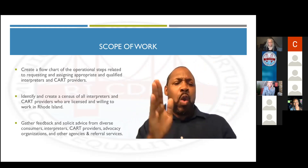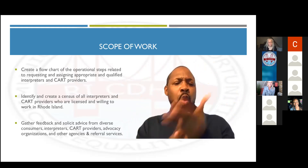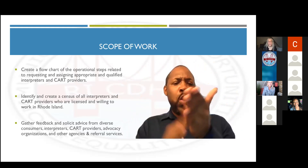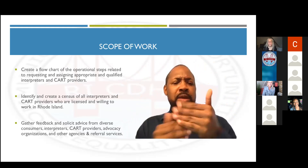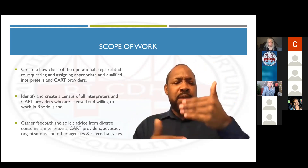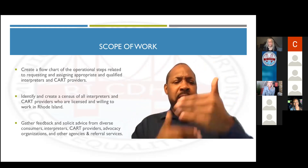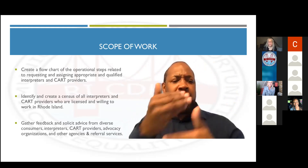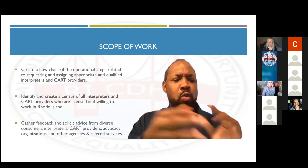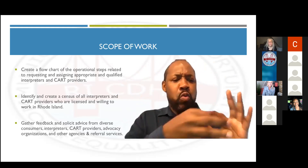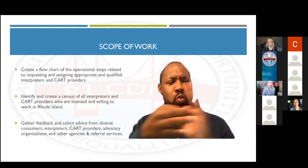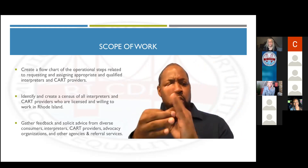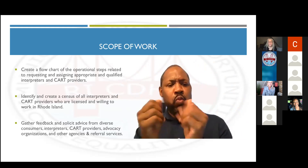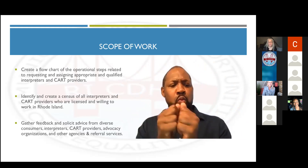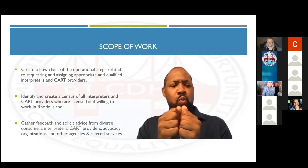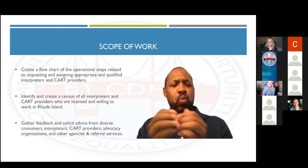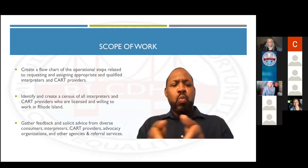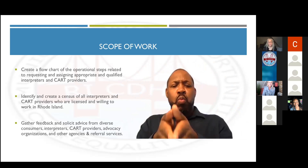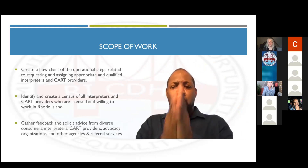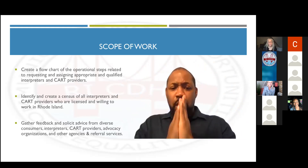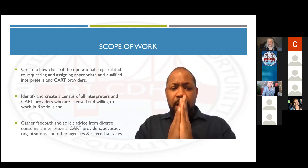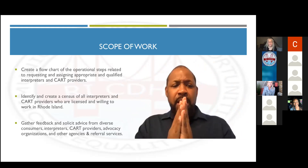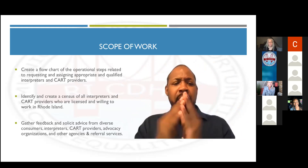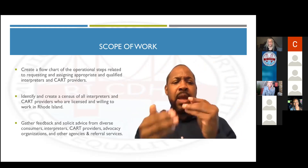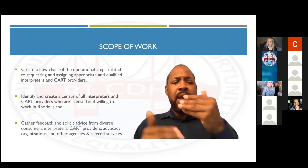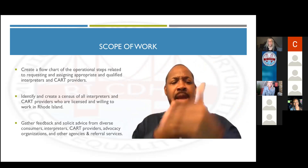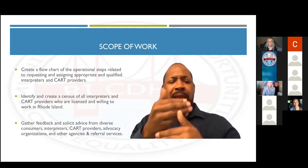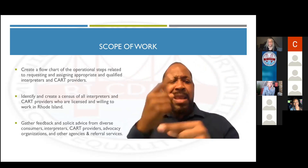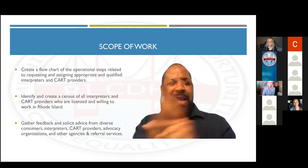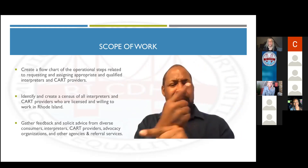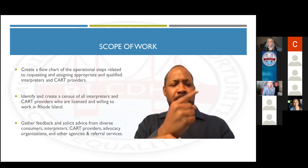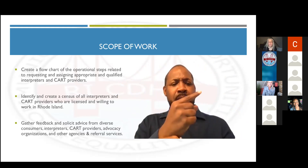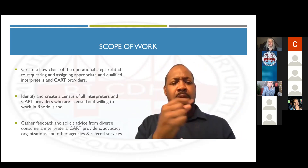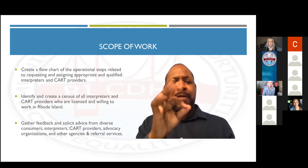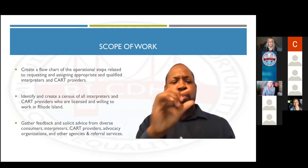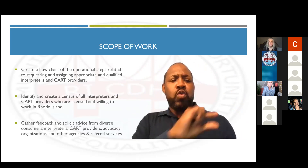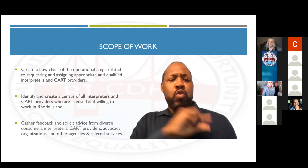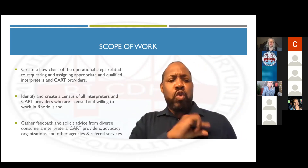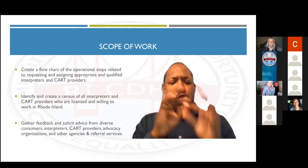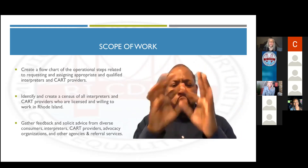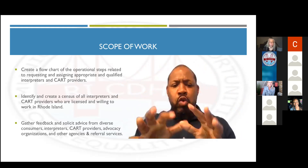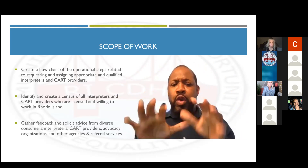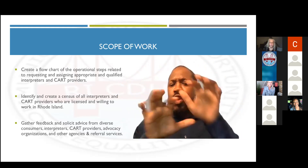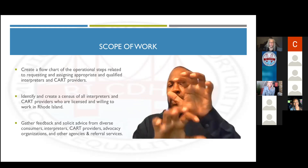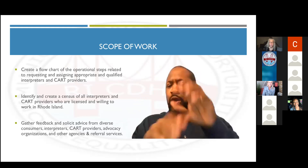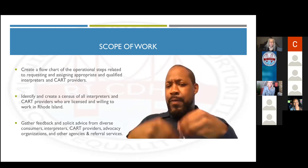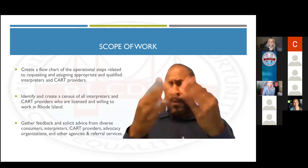creating a flowchart of the operational steps related to requesting and assigning appropriate and qualified interpreters and